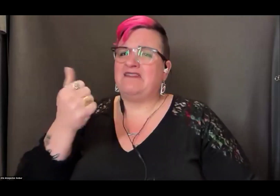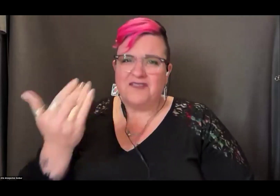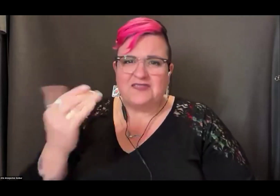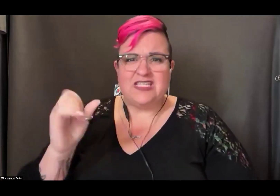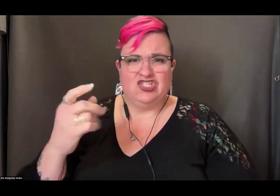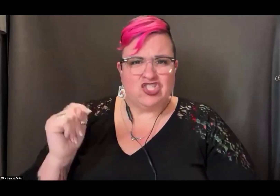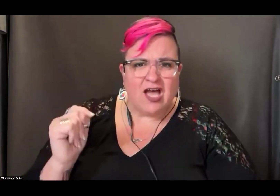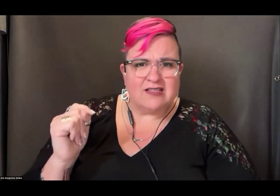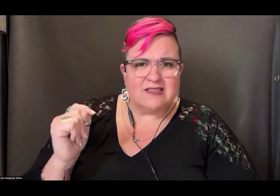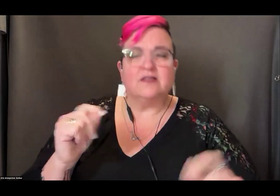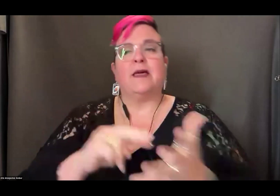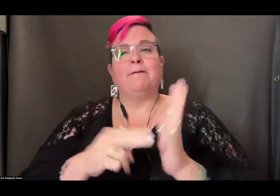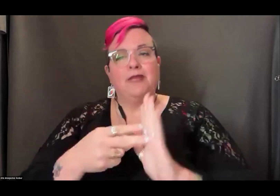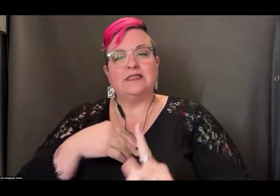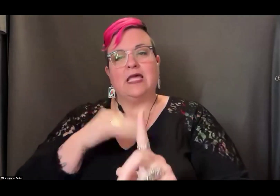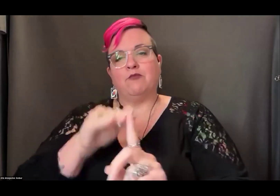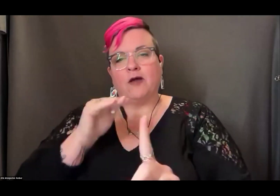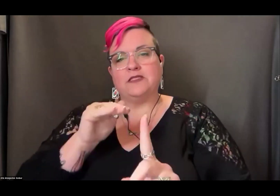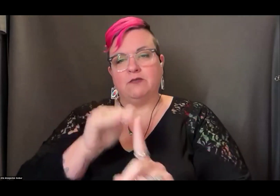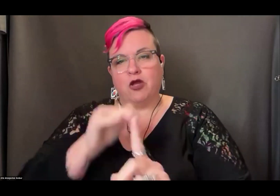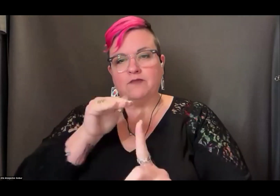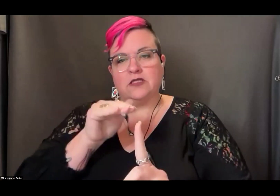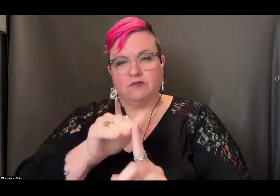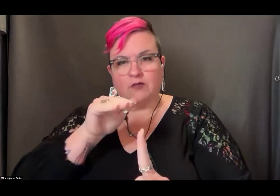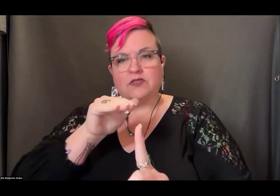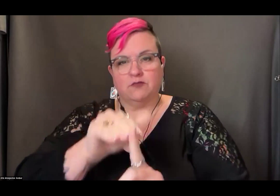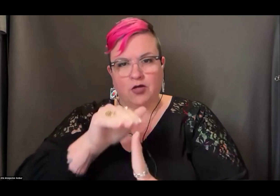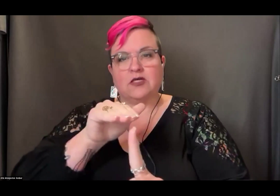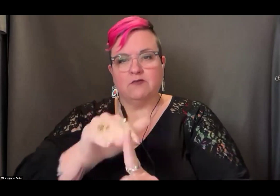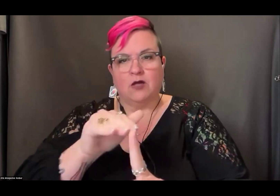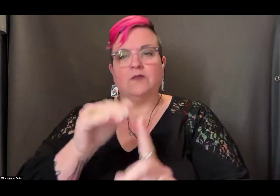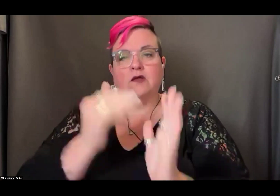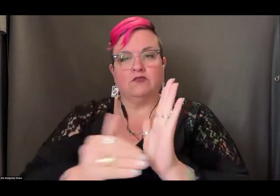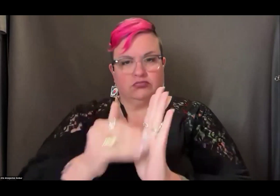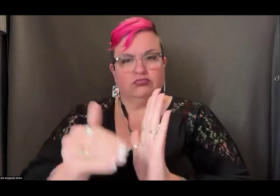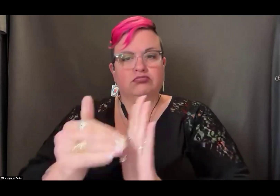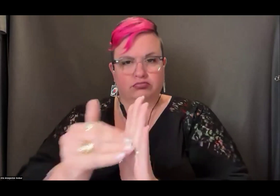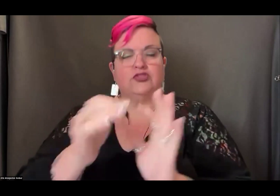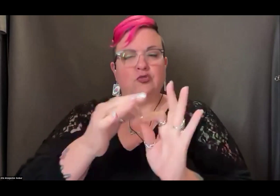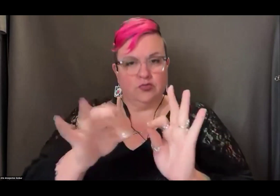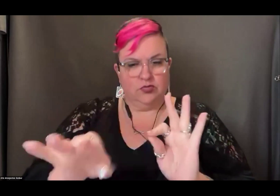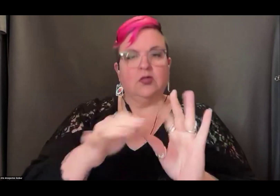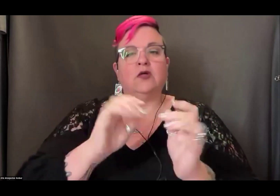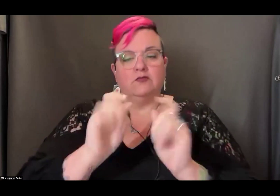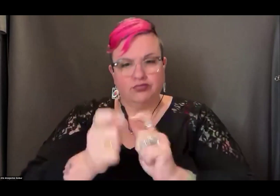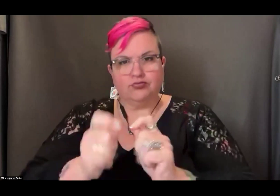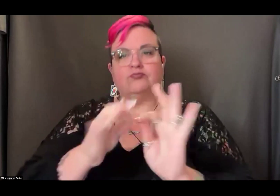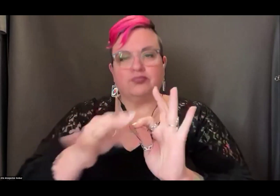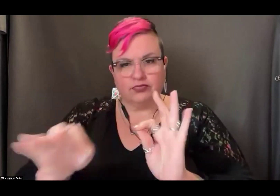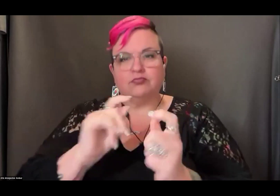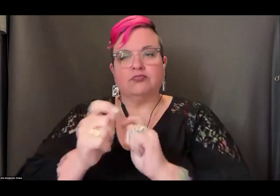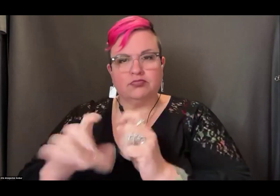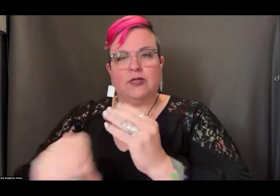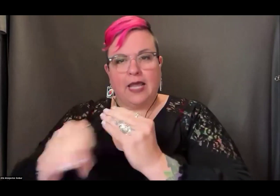simply means that they prompted that many times in that many iterations to get precisely what they